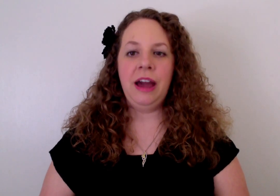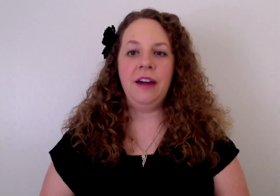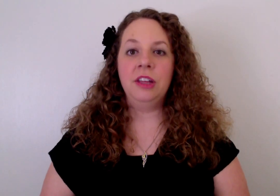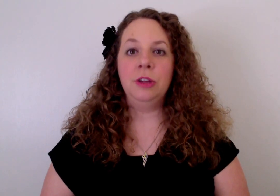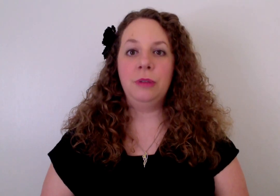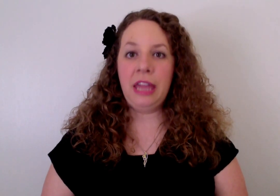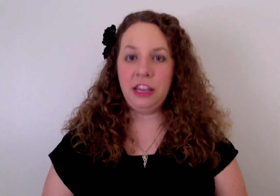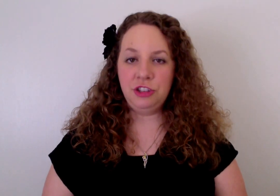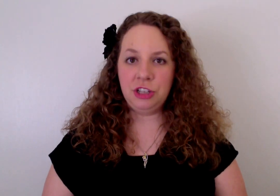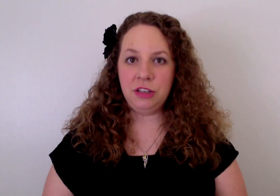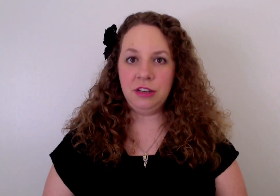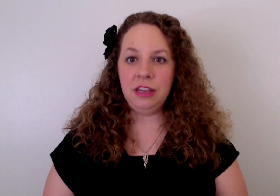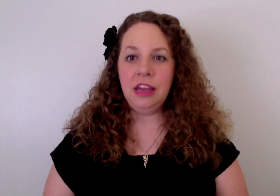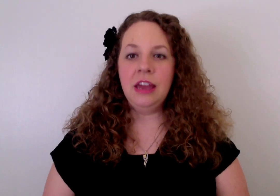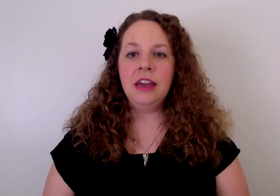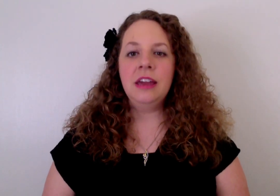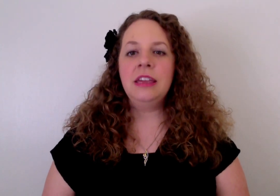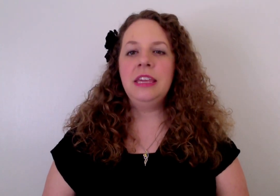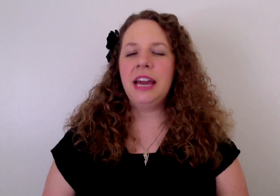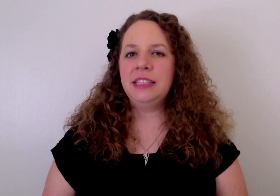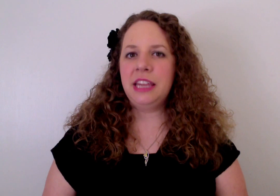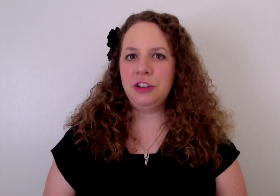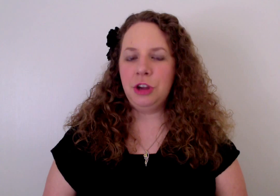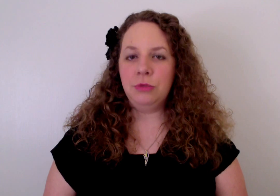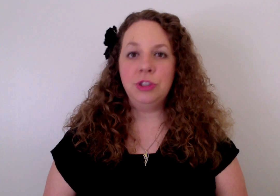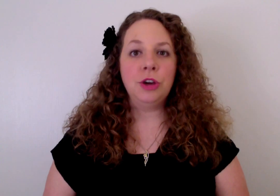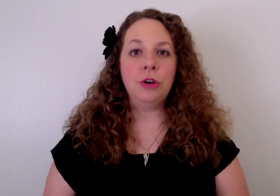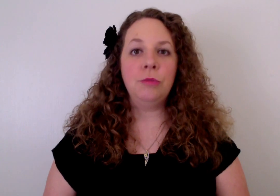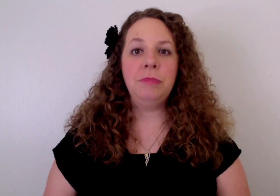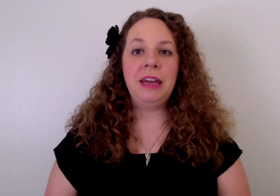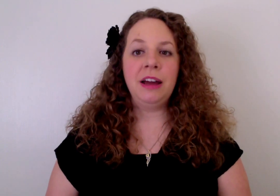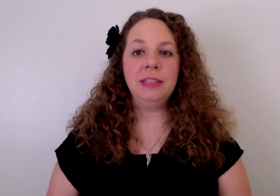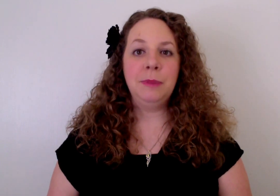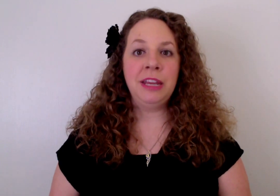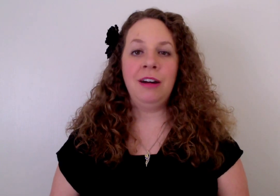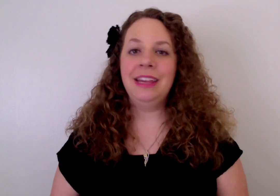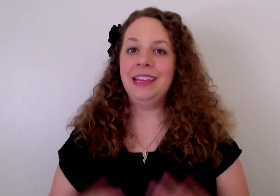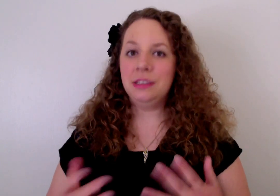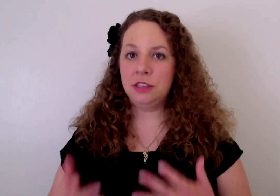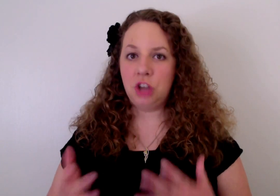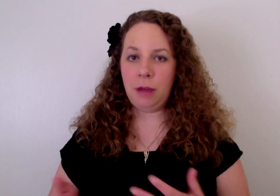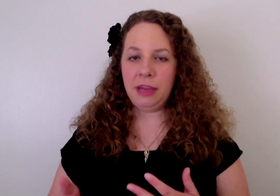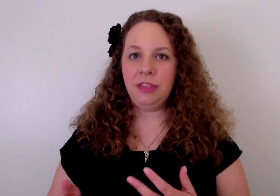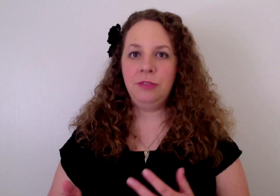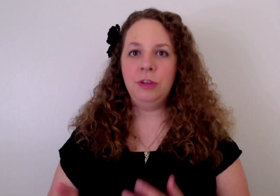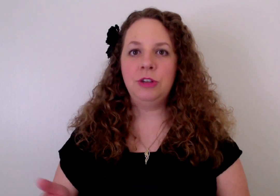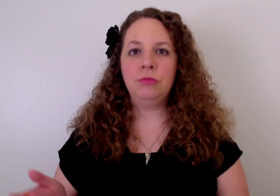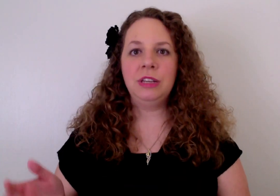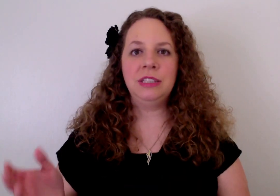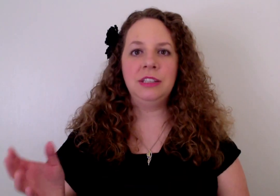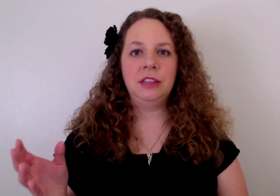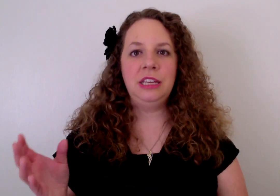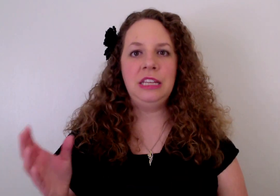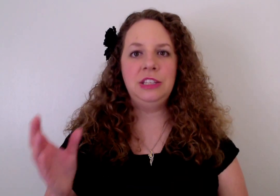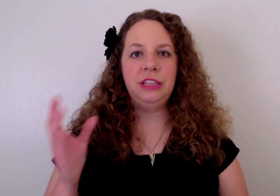a location? Yes and no. So because Benihana is the topic, then we don't necessarily need to give